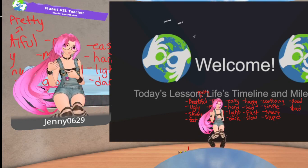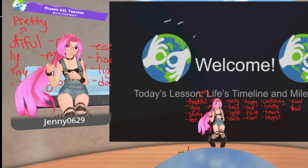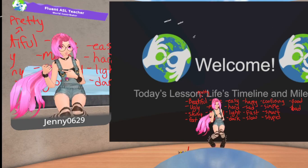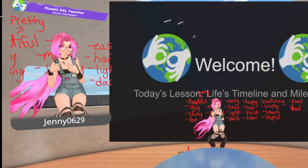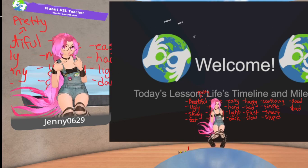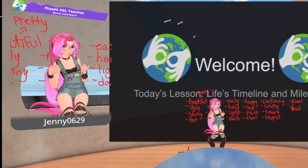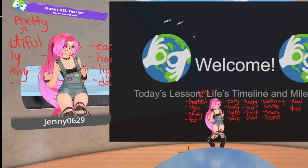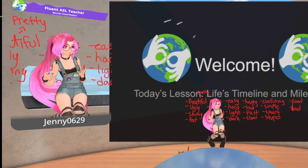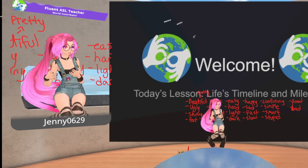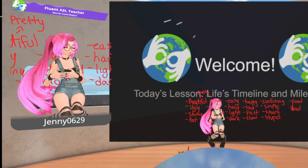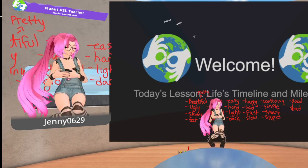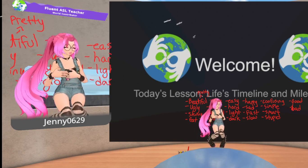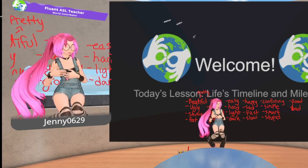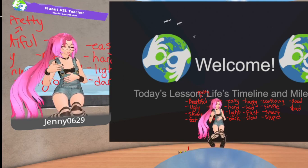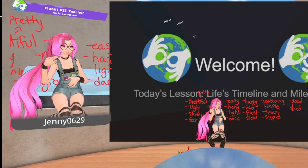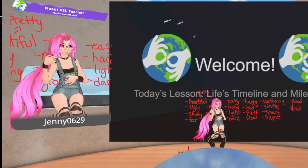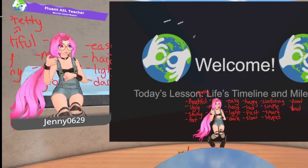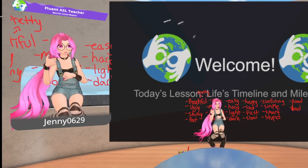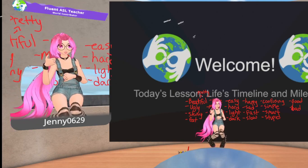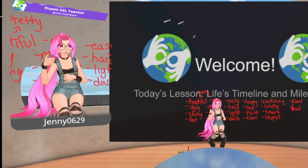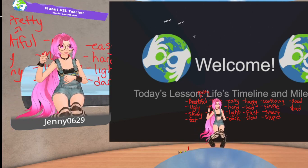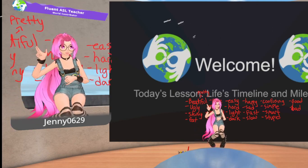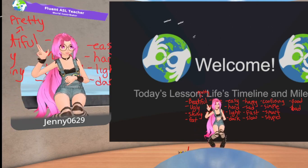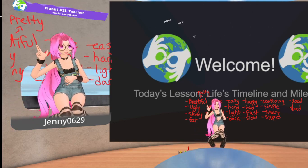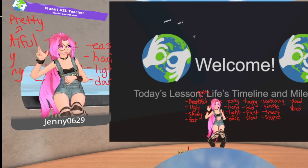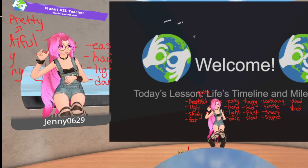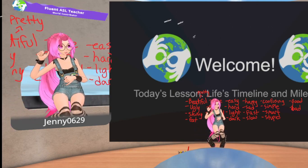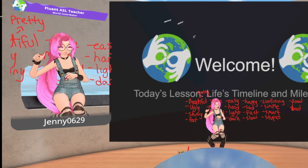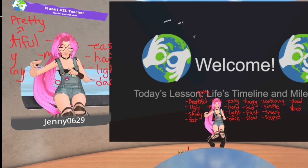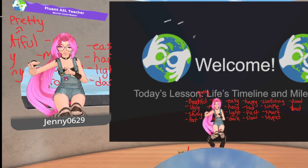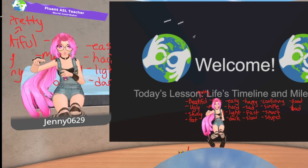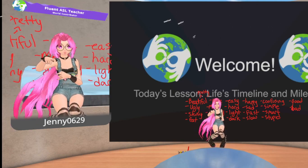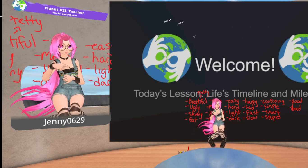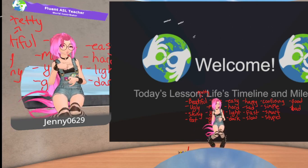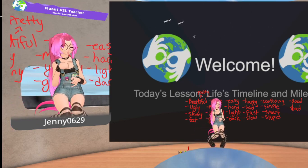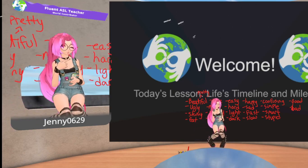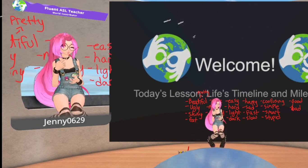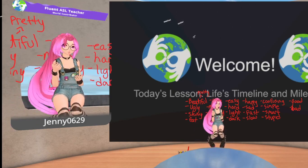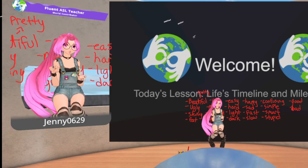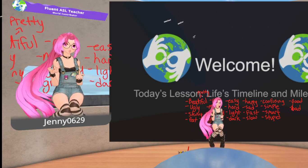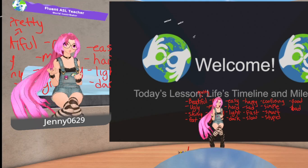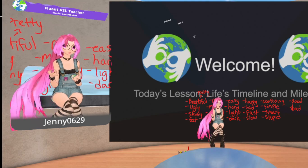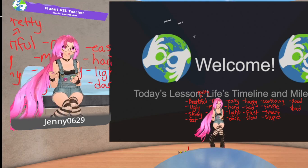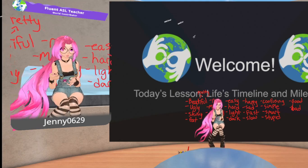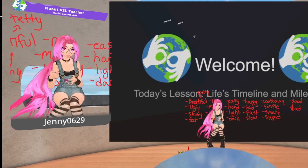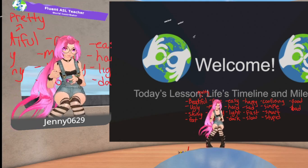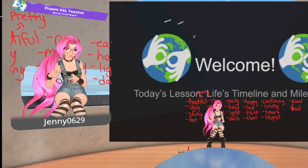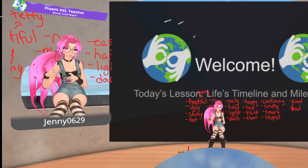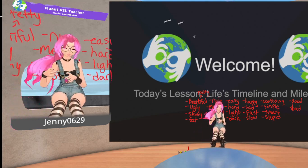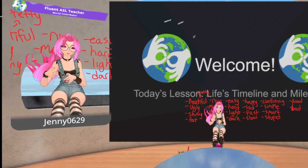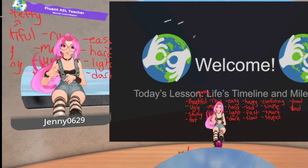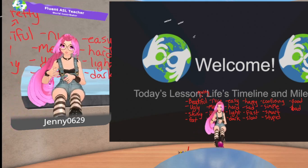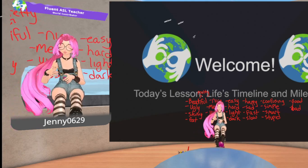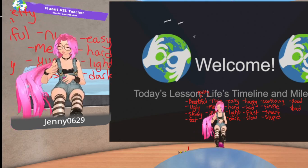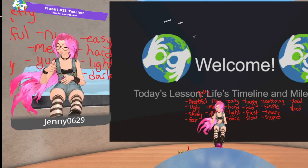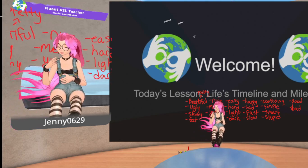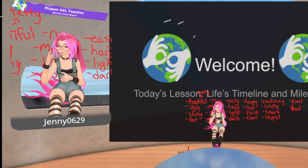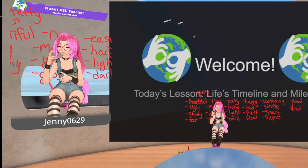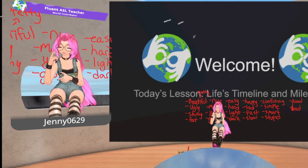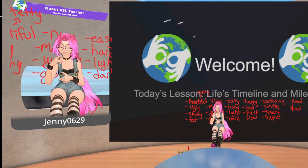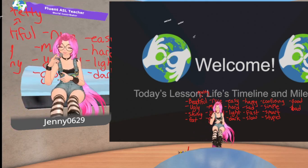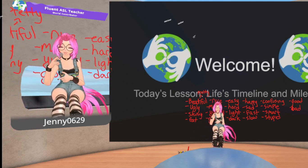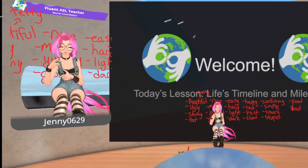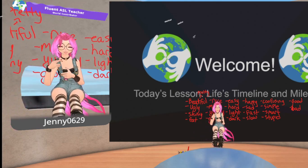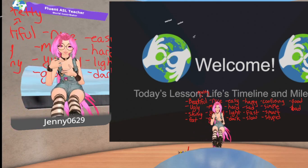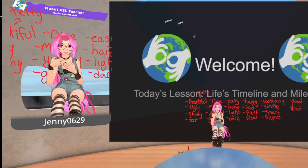What are they thinking? What are they thinking? But it's a lot harder to do that if you can't even hear what the people around you are saying. So I always